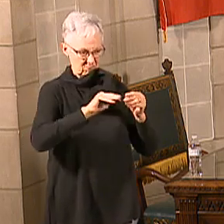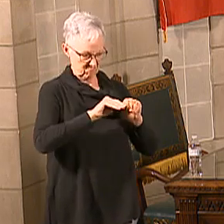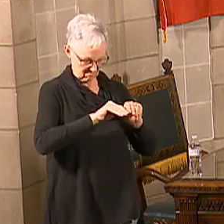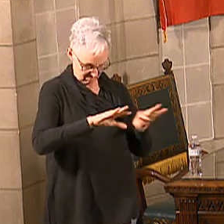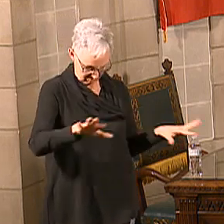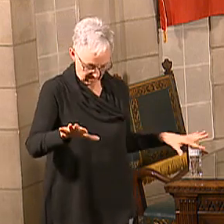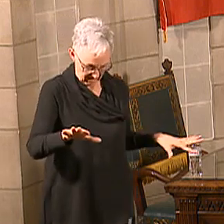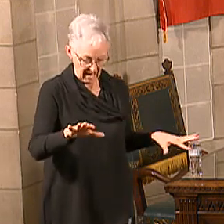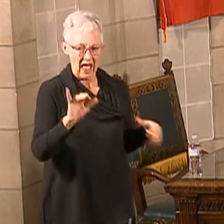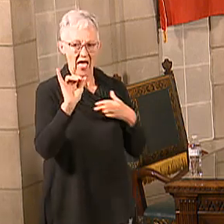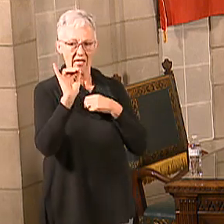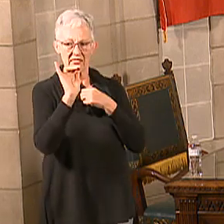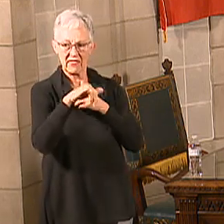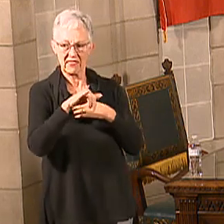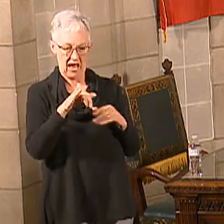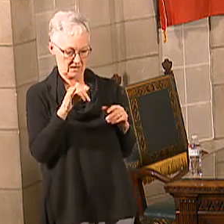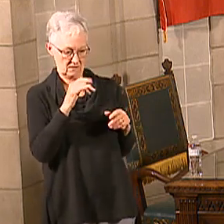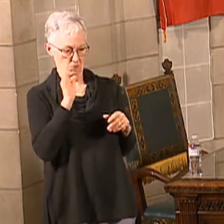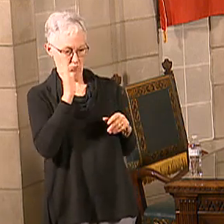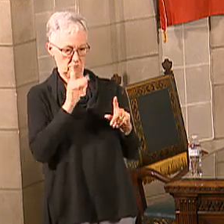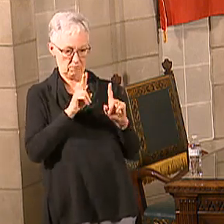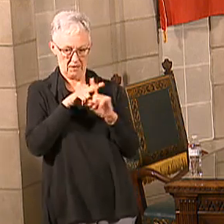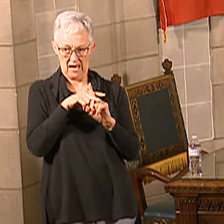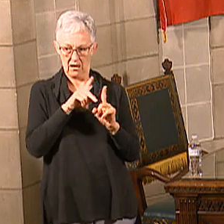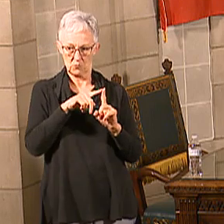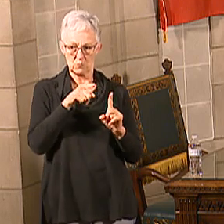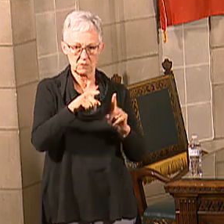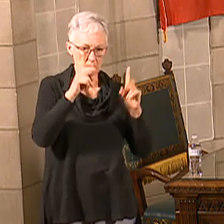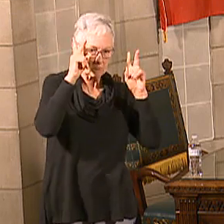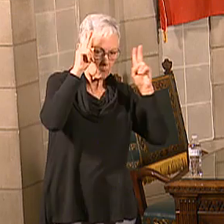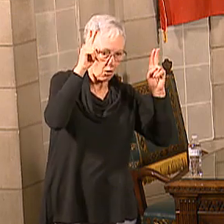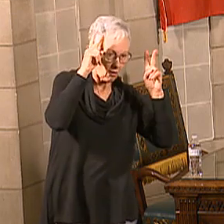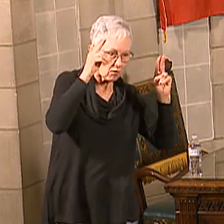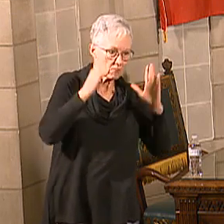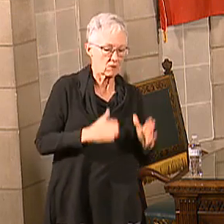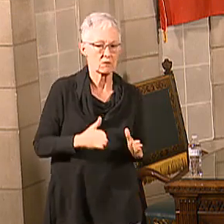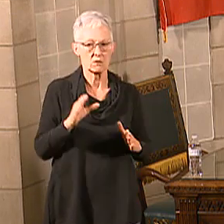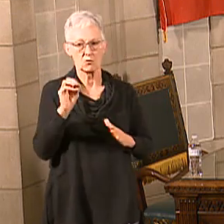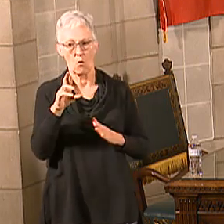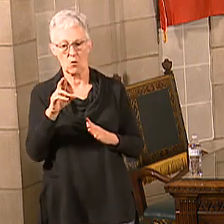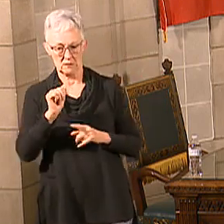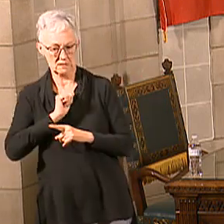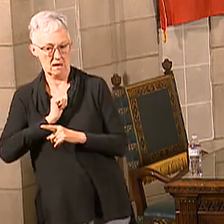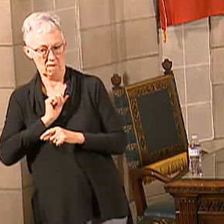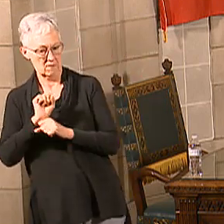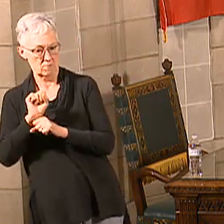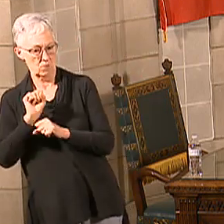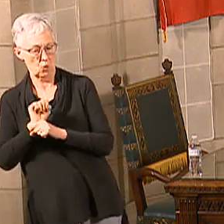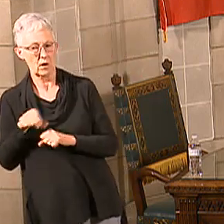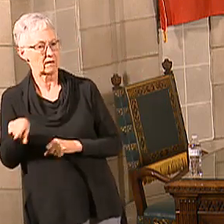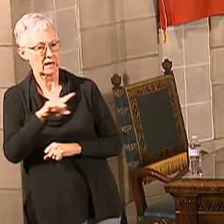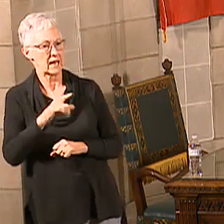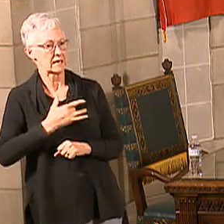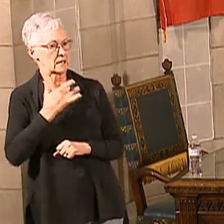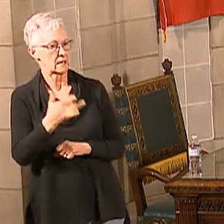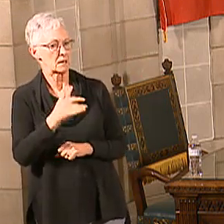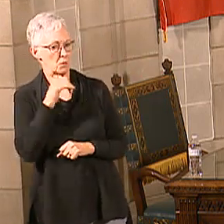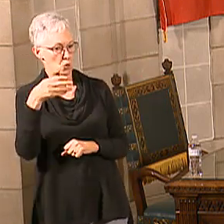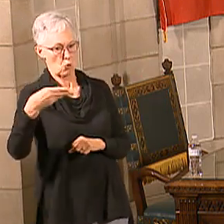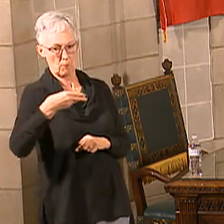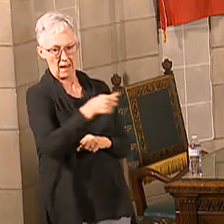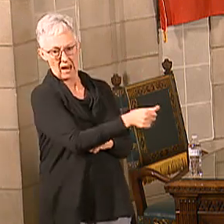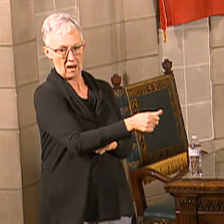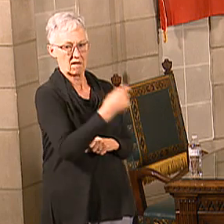the gig workers, the hairdressers, the barbers, and all those that are traditionally not part of the unemployment system. We've been